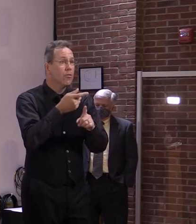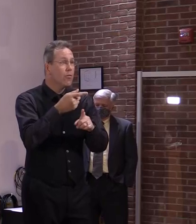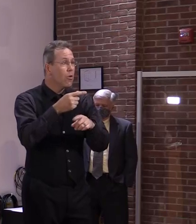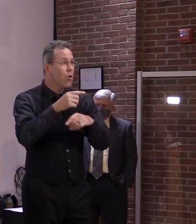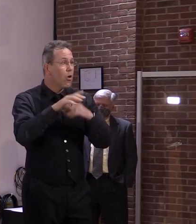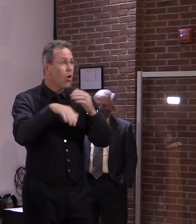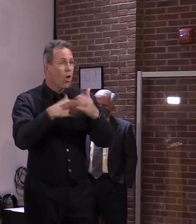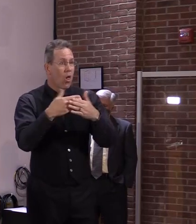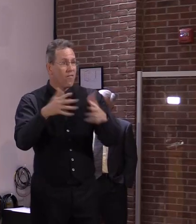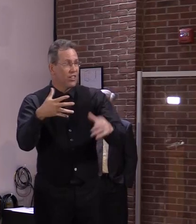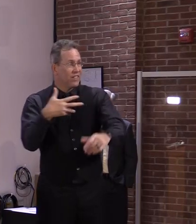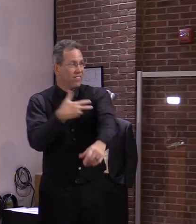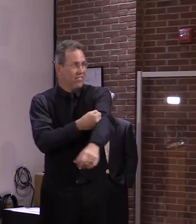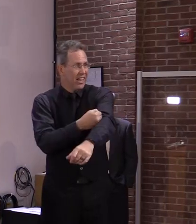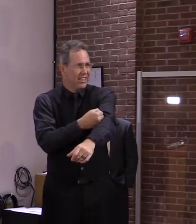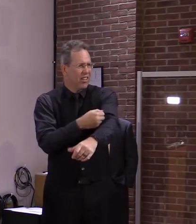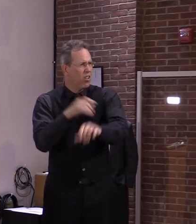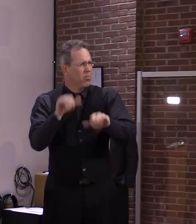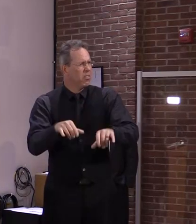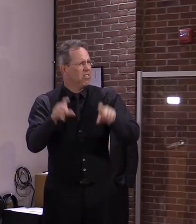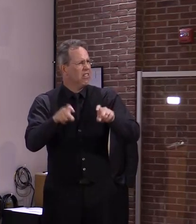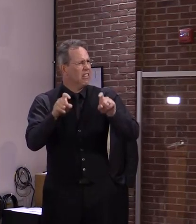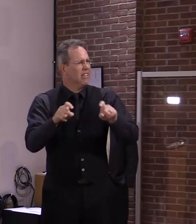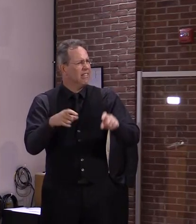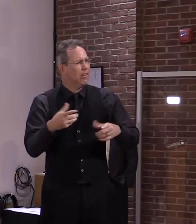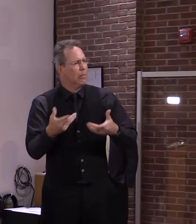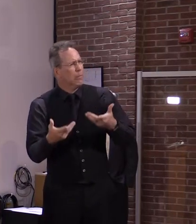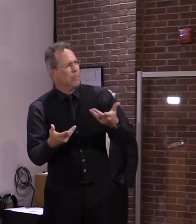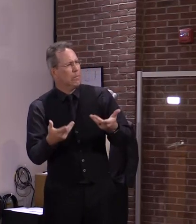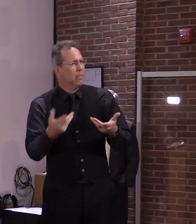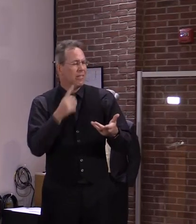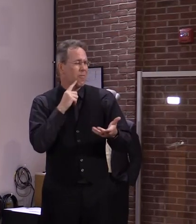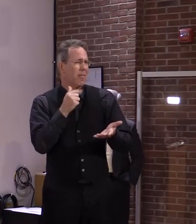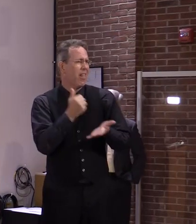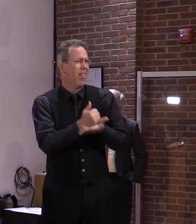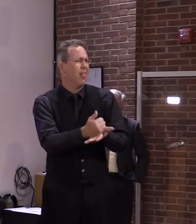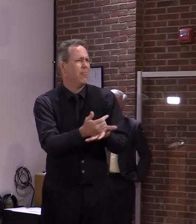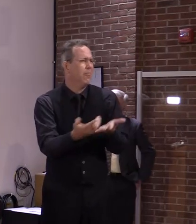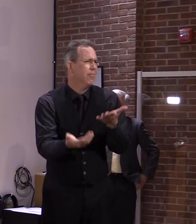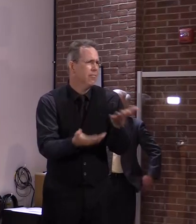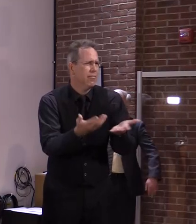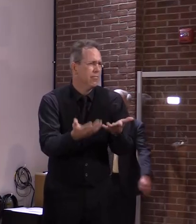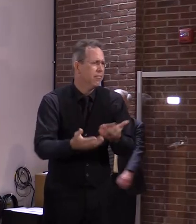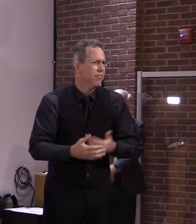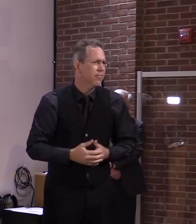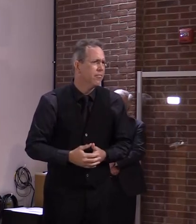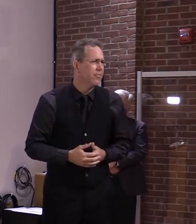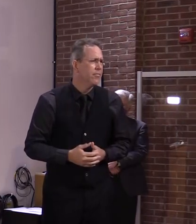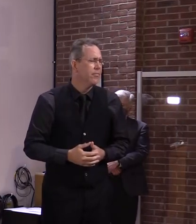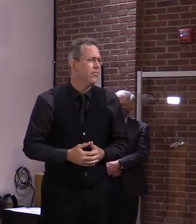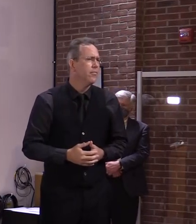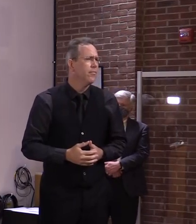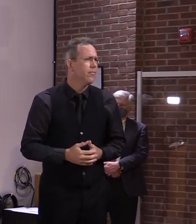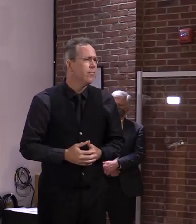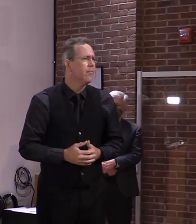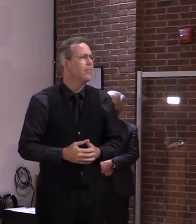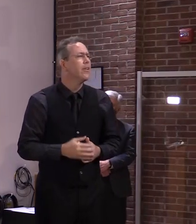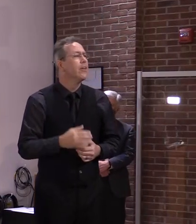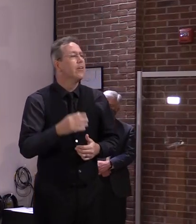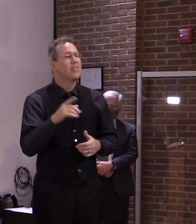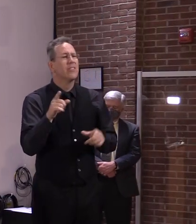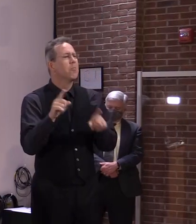And recollect Secretary French's reports on the teacher testing after the